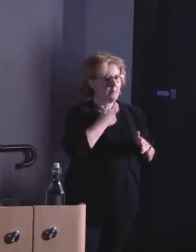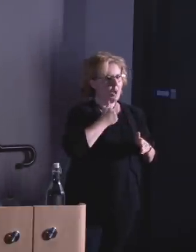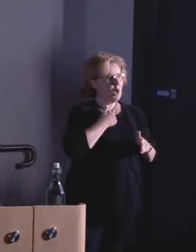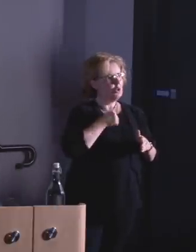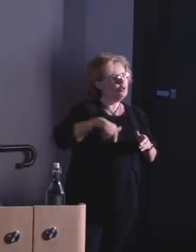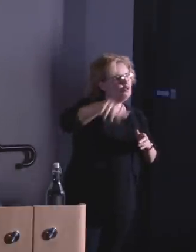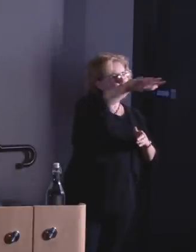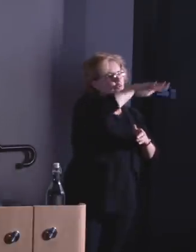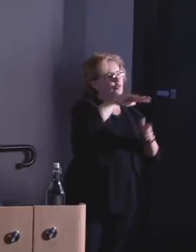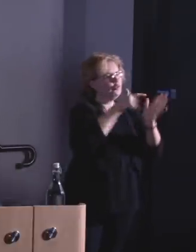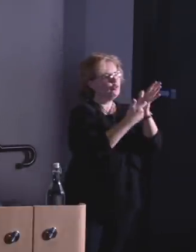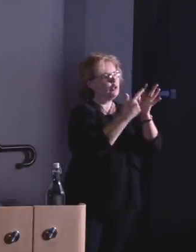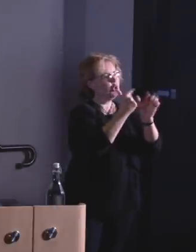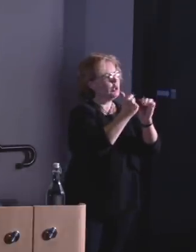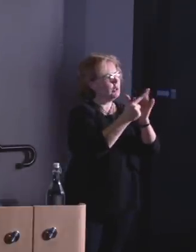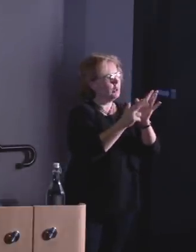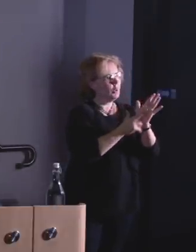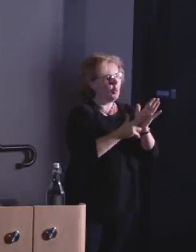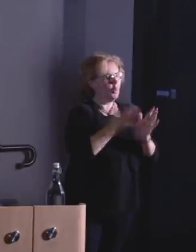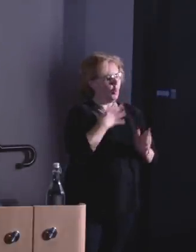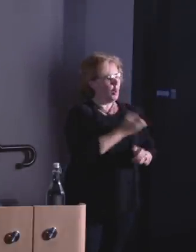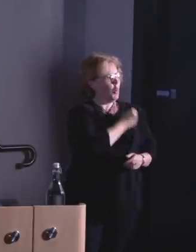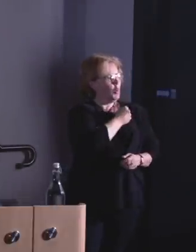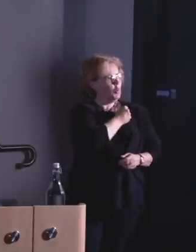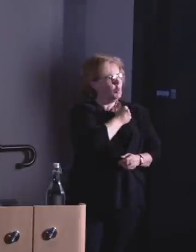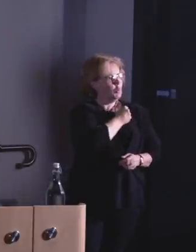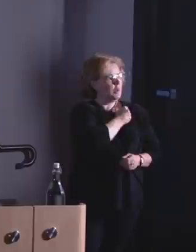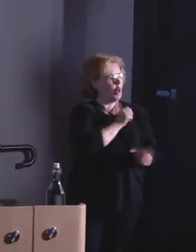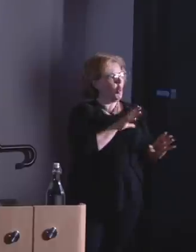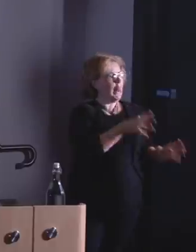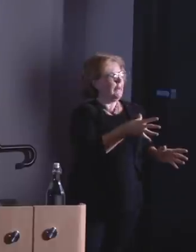is we want to hold that collective closer.